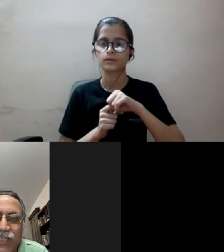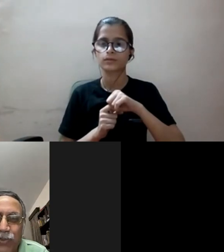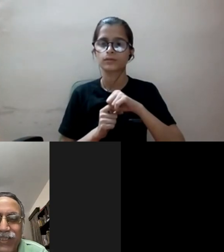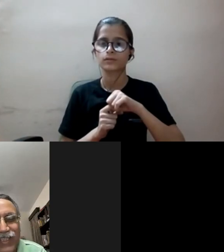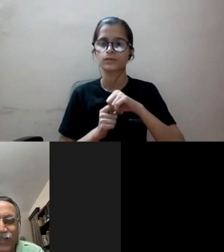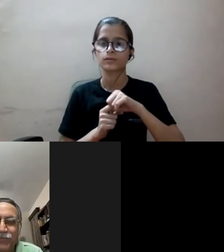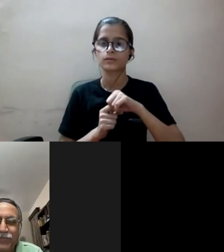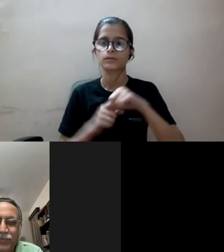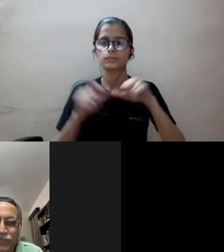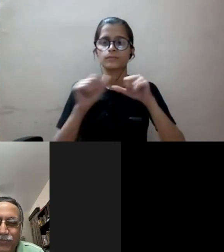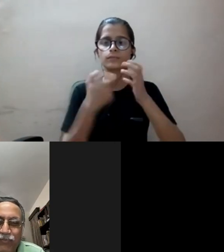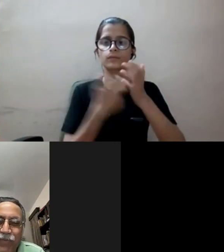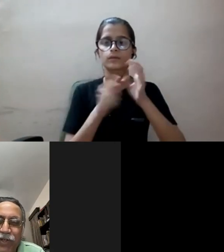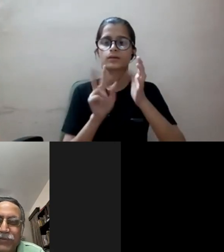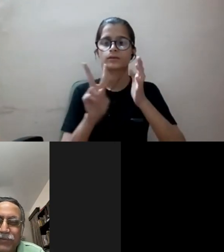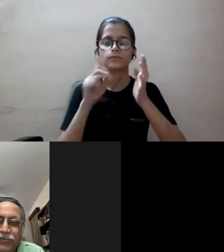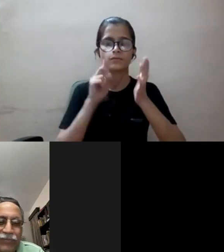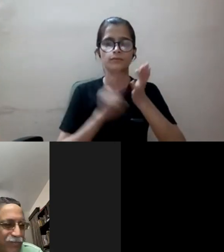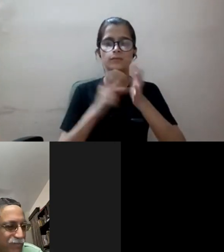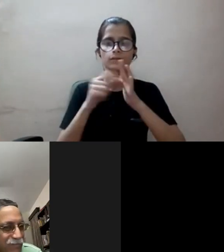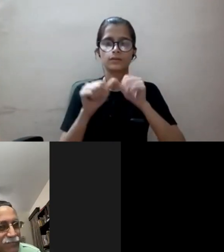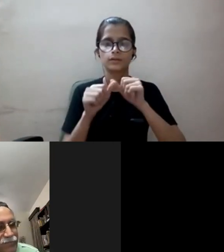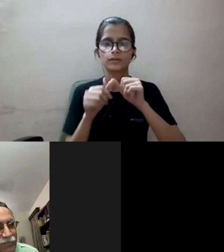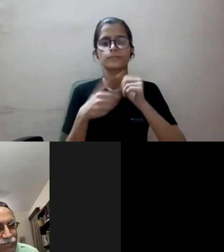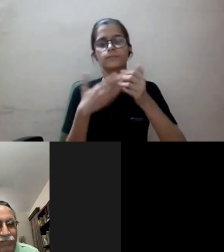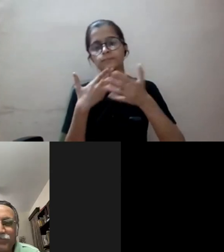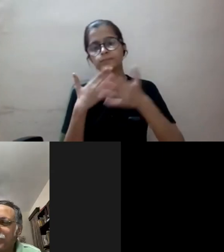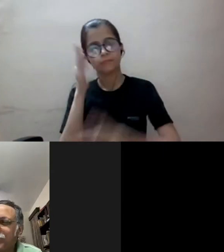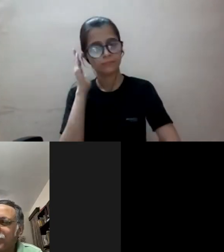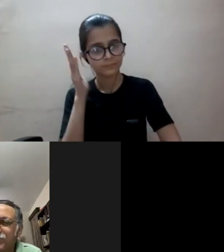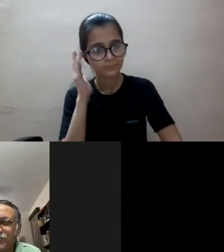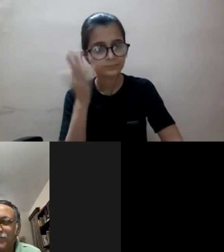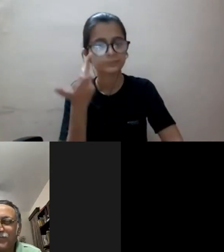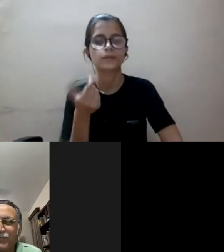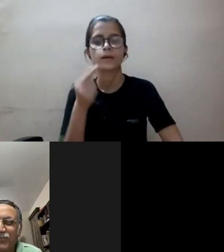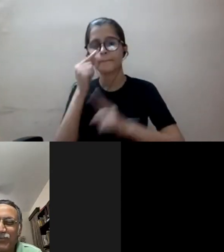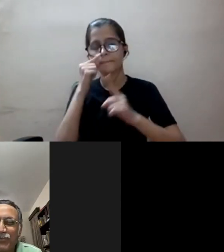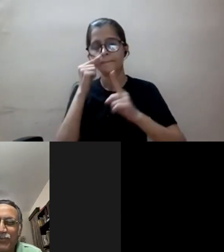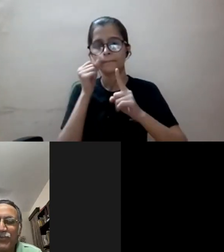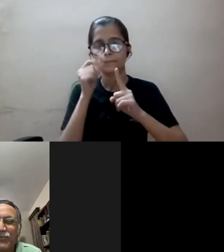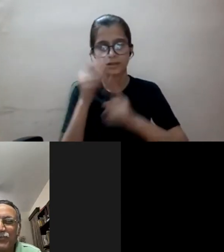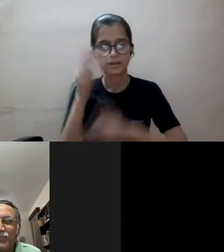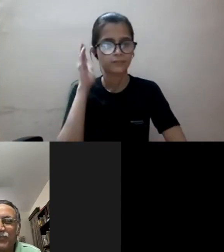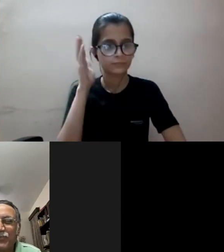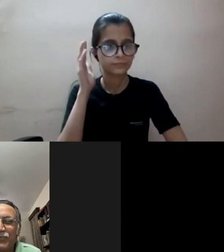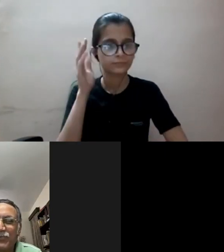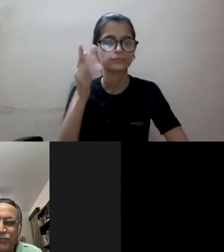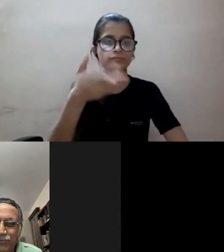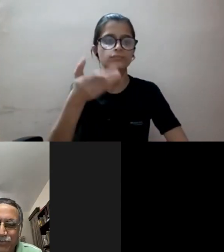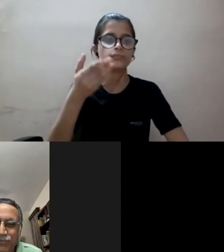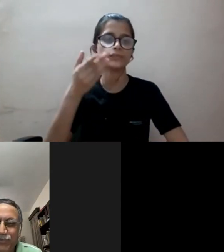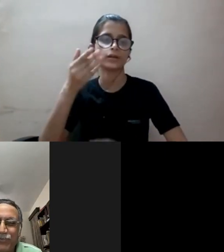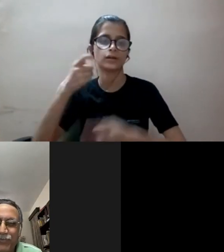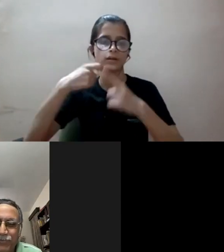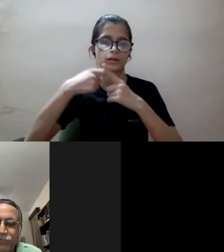Yes. Yes. So Professor Kuusisto and Professor Prasad, this has been a wonderful talk.